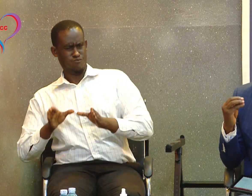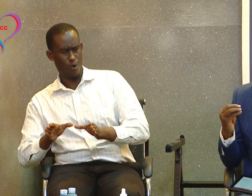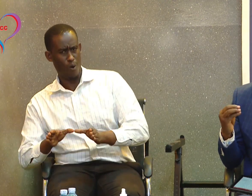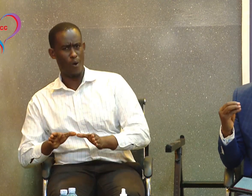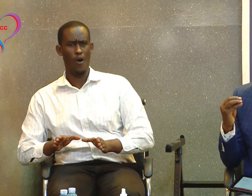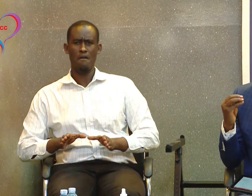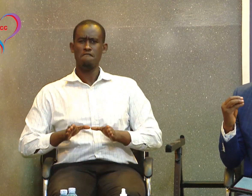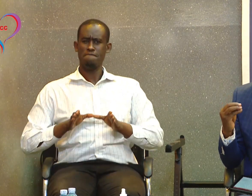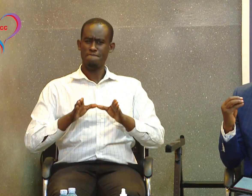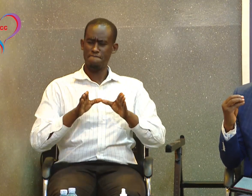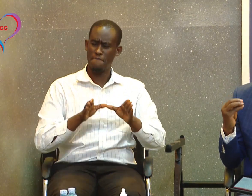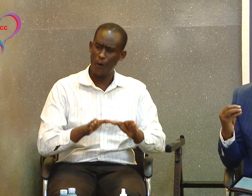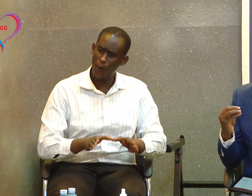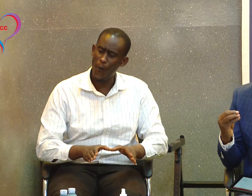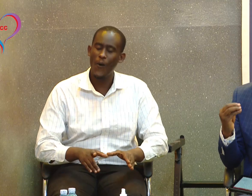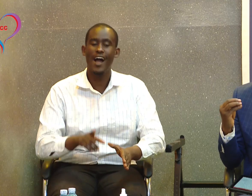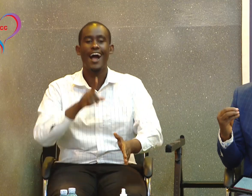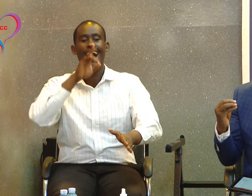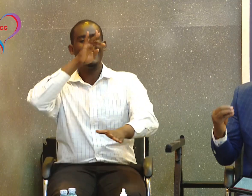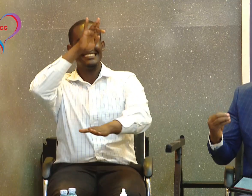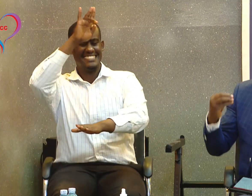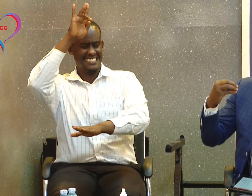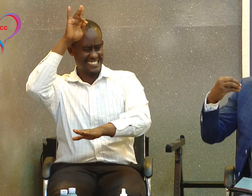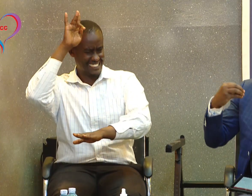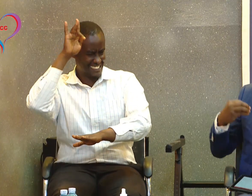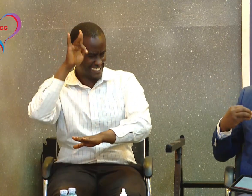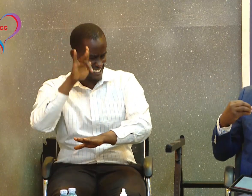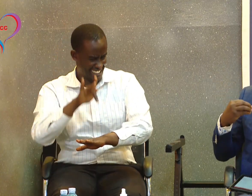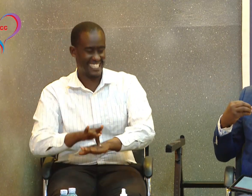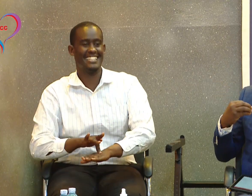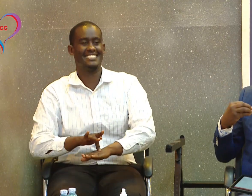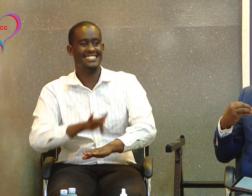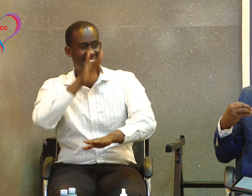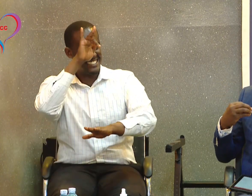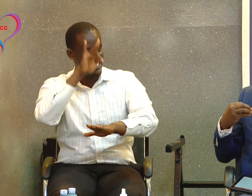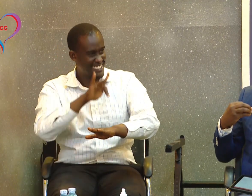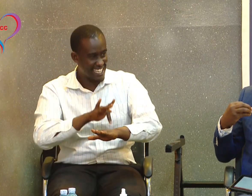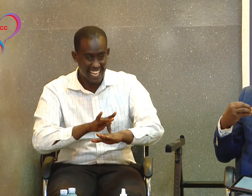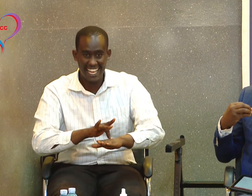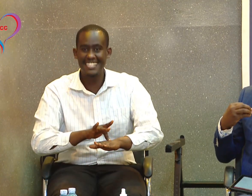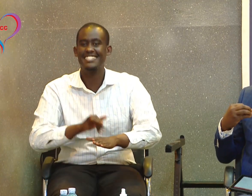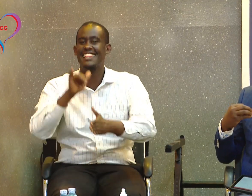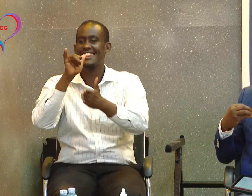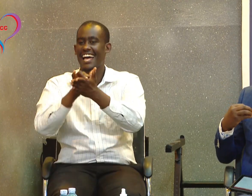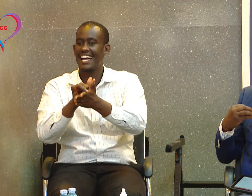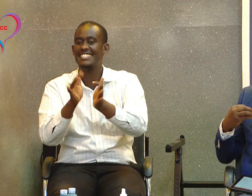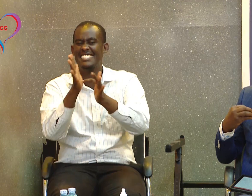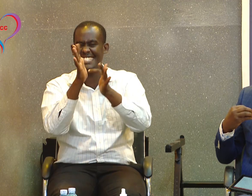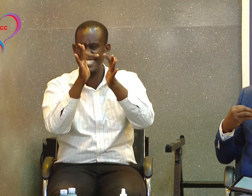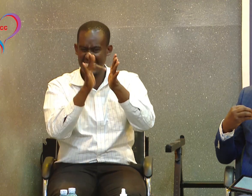that which Jesus Christ has laid hold of me. Ndyoke nkwate kwecho